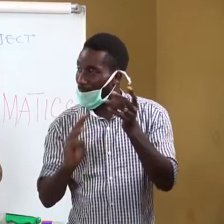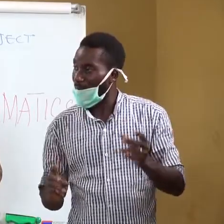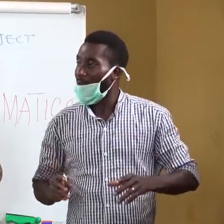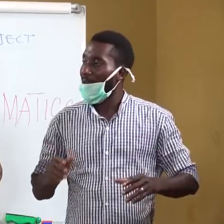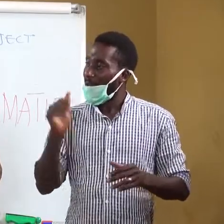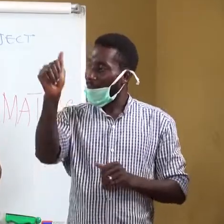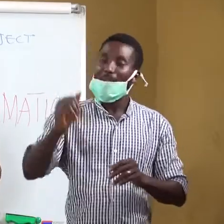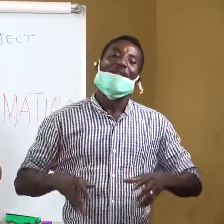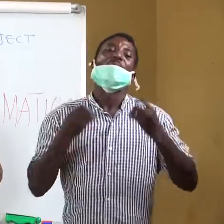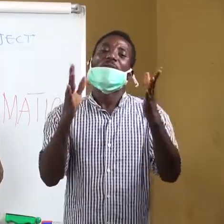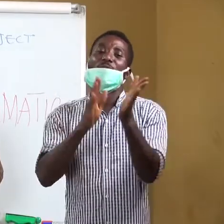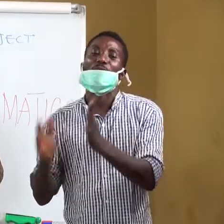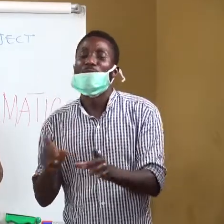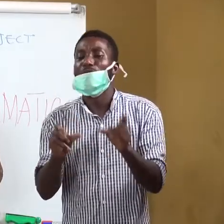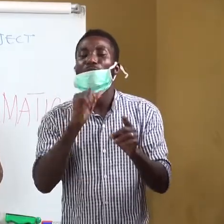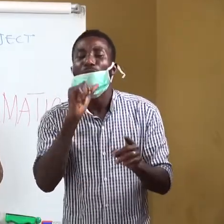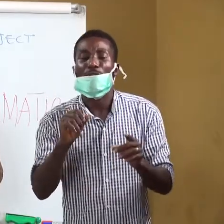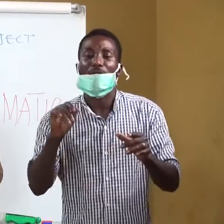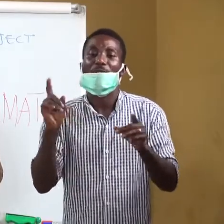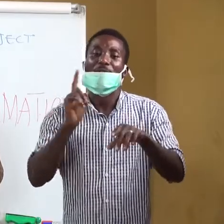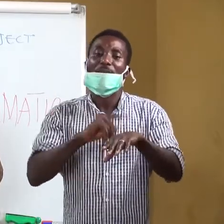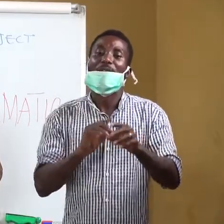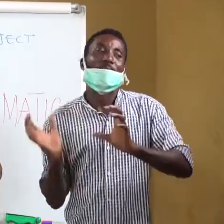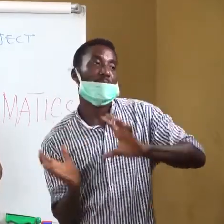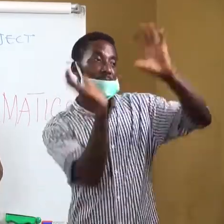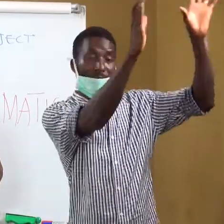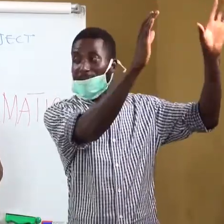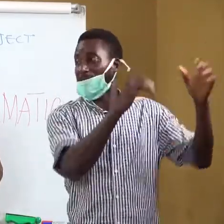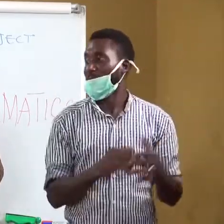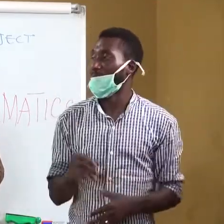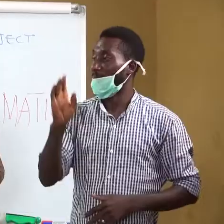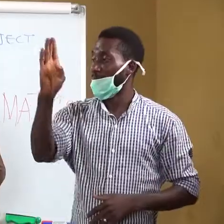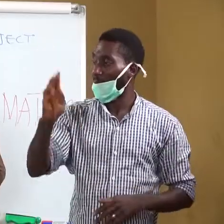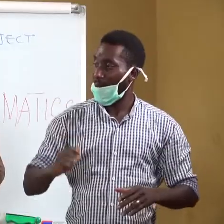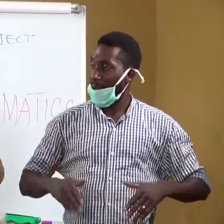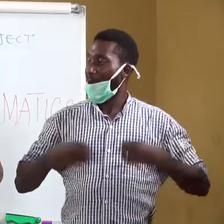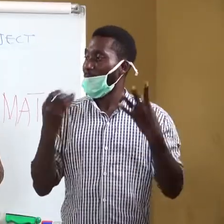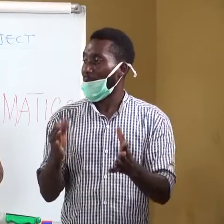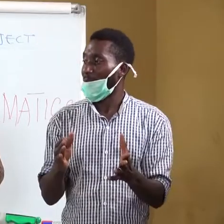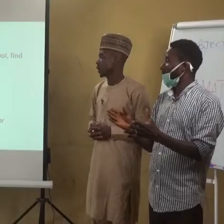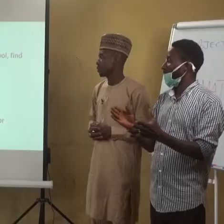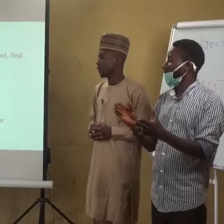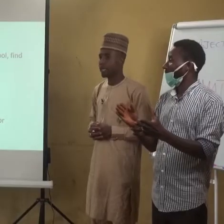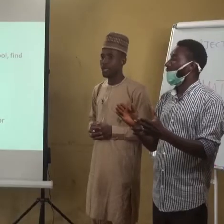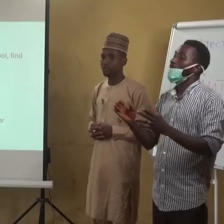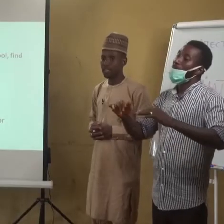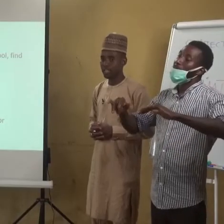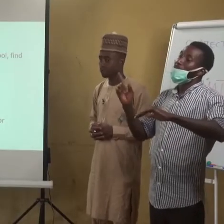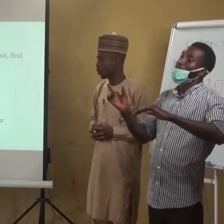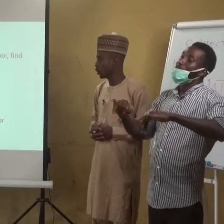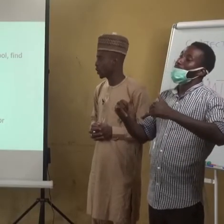many students do not play basketball? B, how many